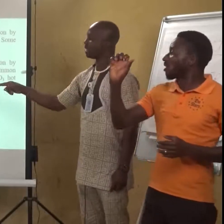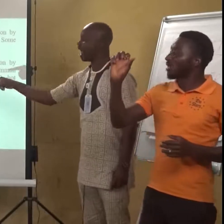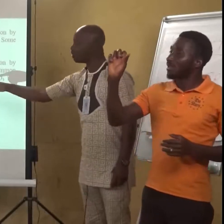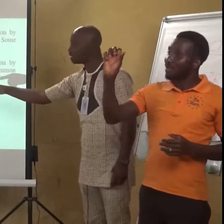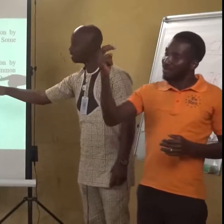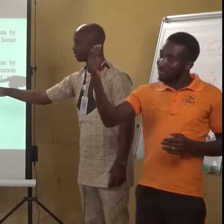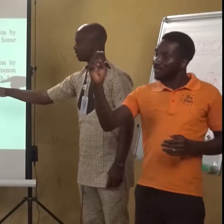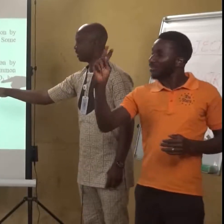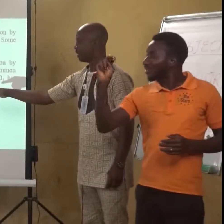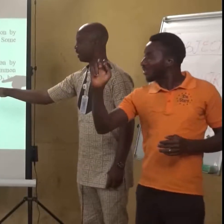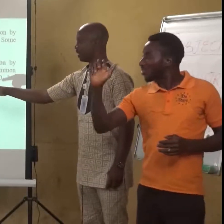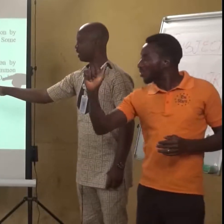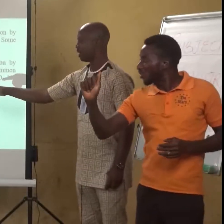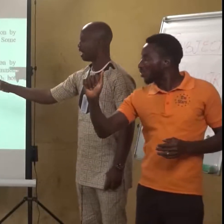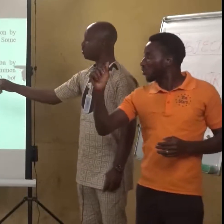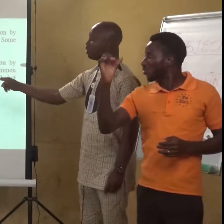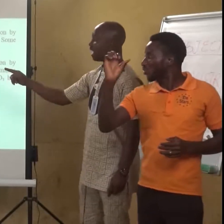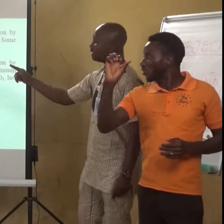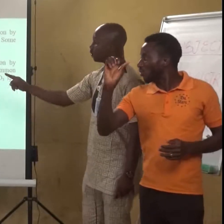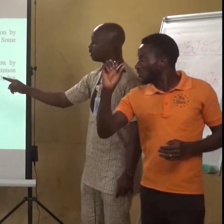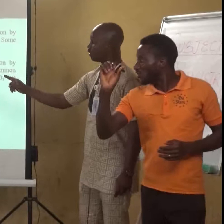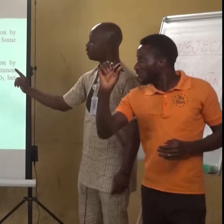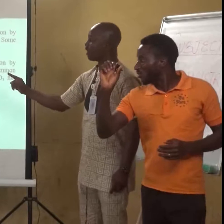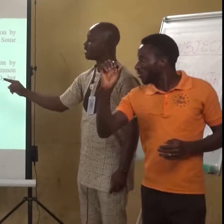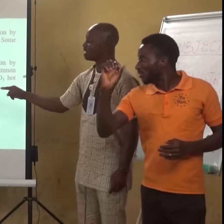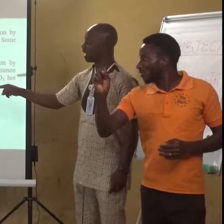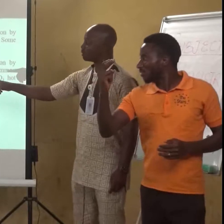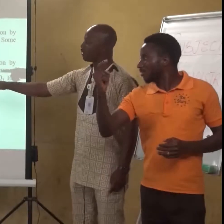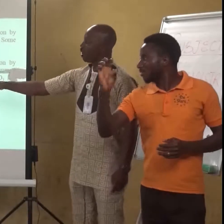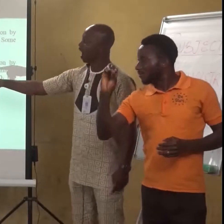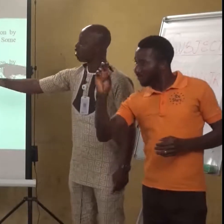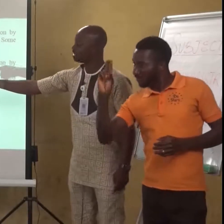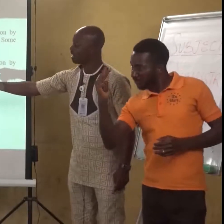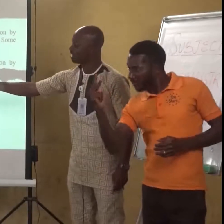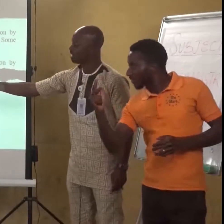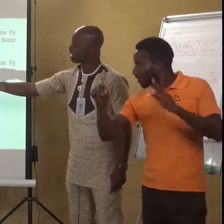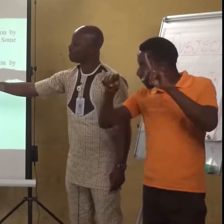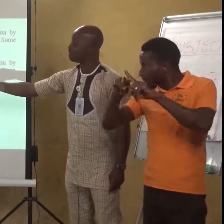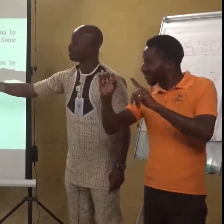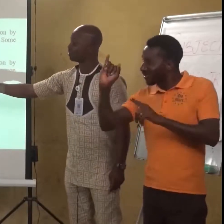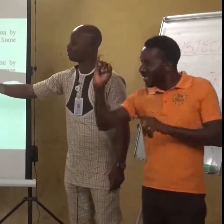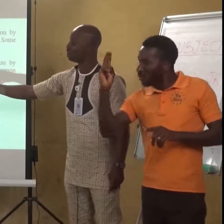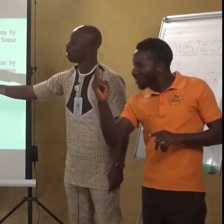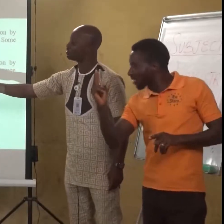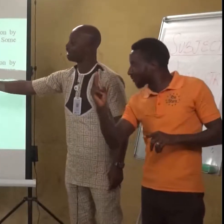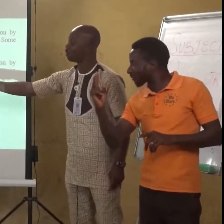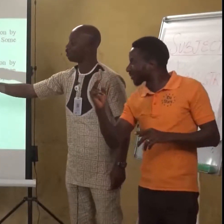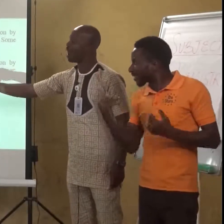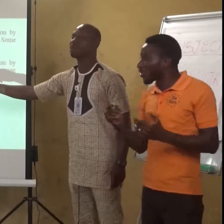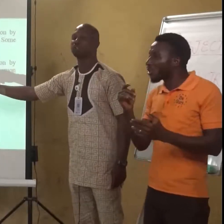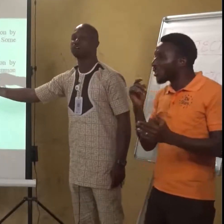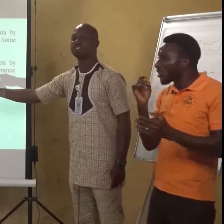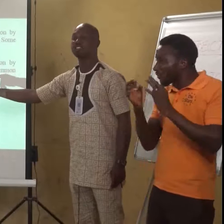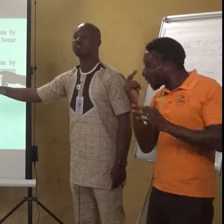with iodine. And if you look at the equation, you find out that iodine is having oxidation number of 0.